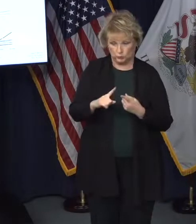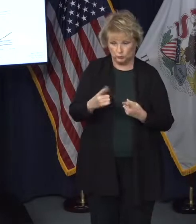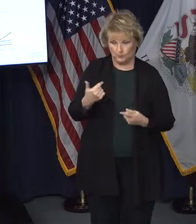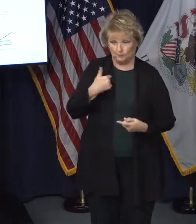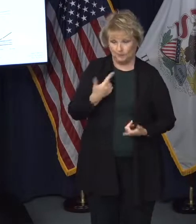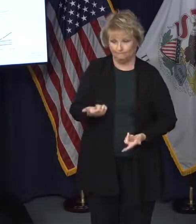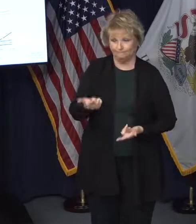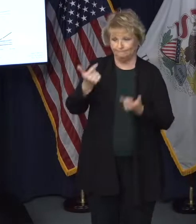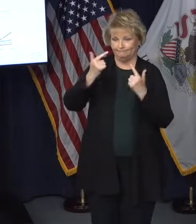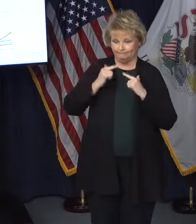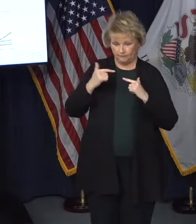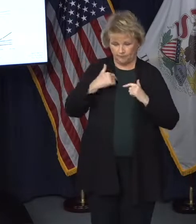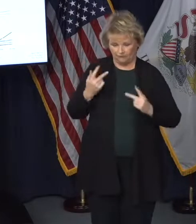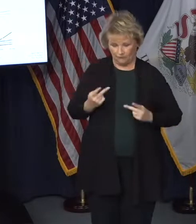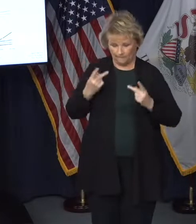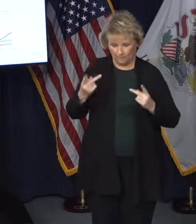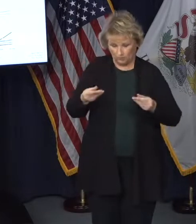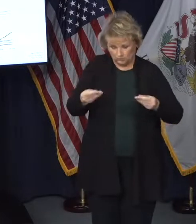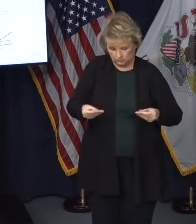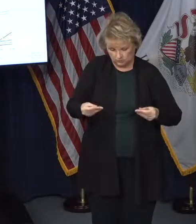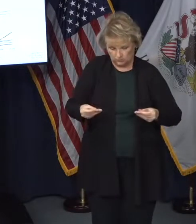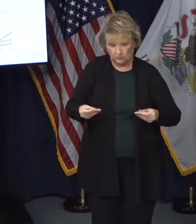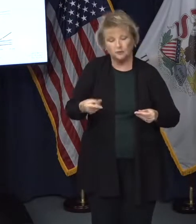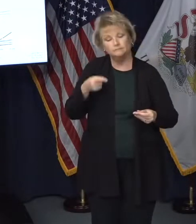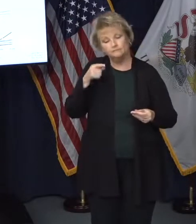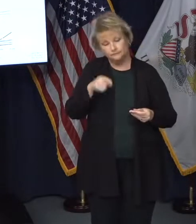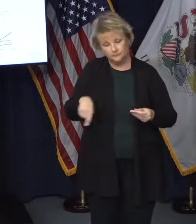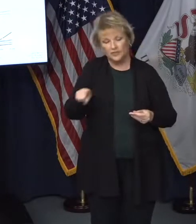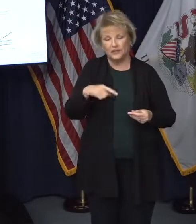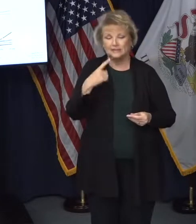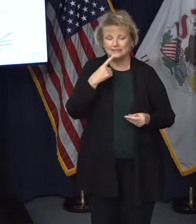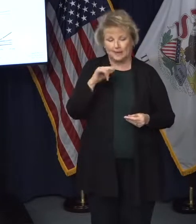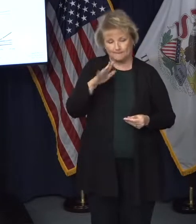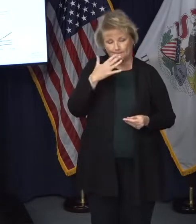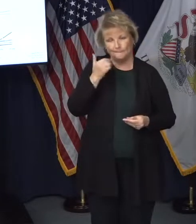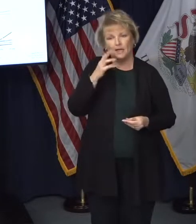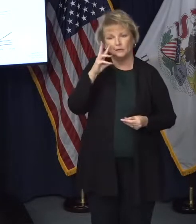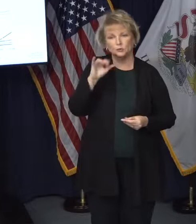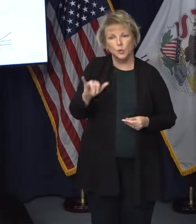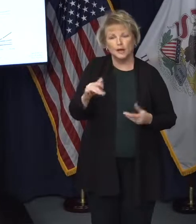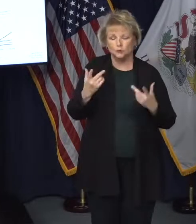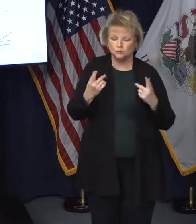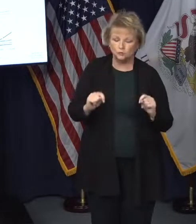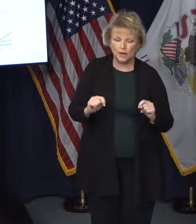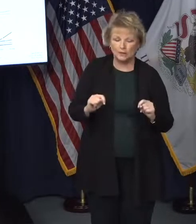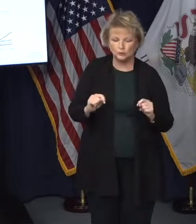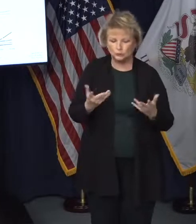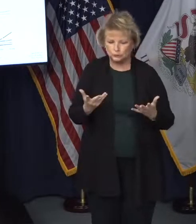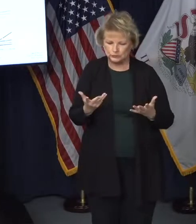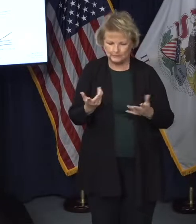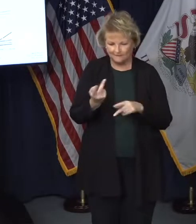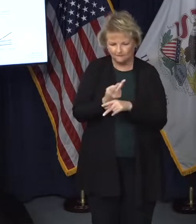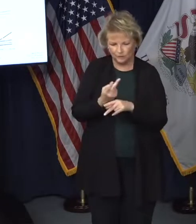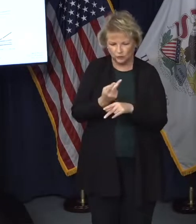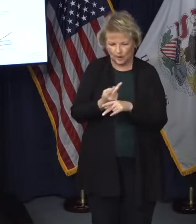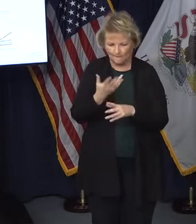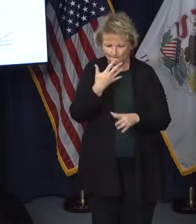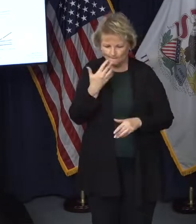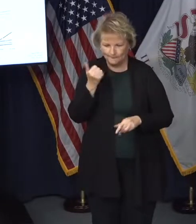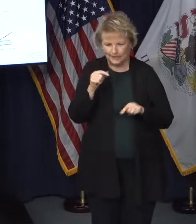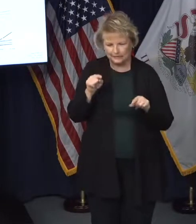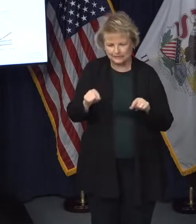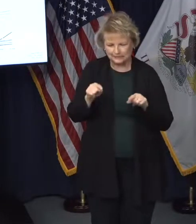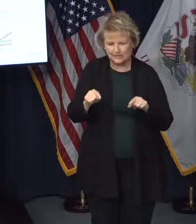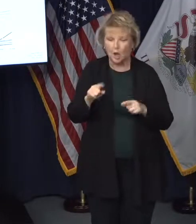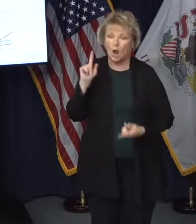a proposal, this was the effort to try to split the difference here and make it